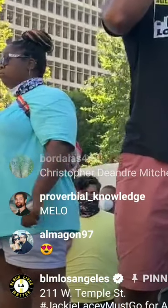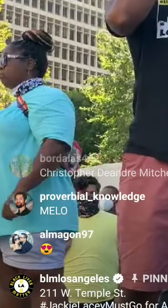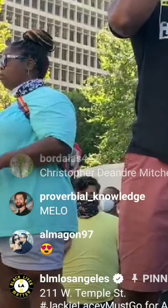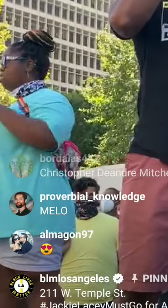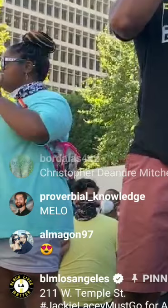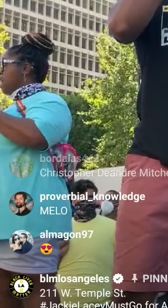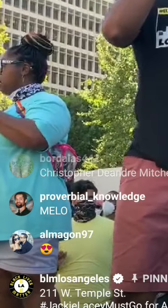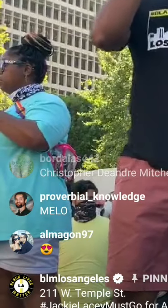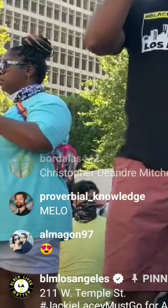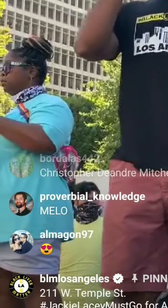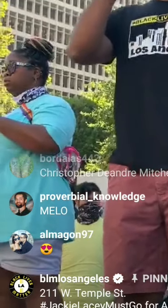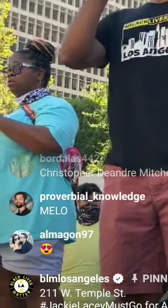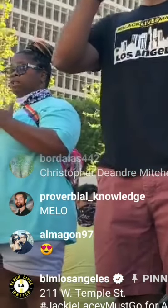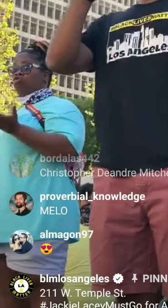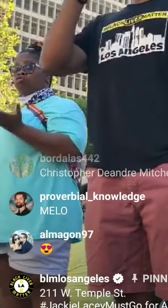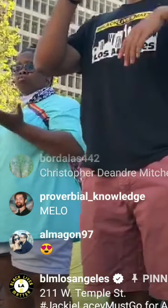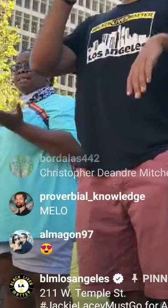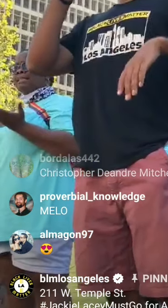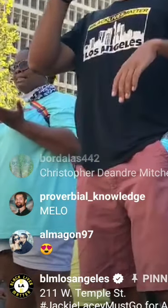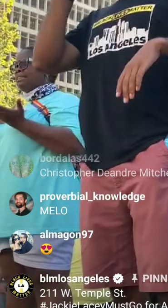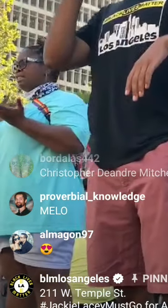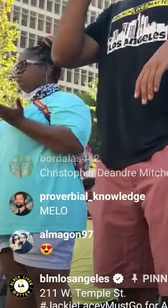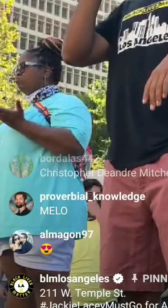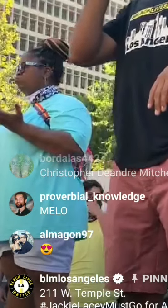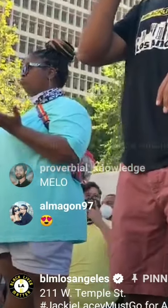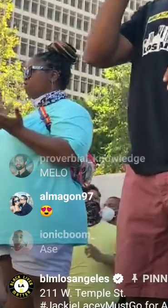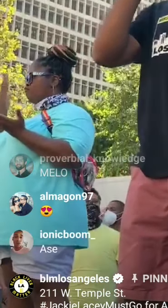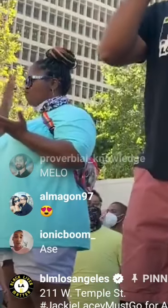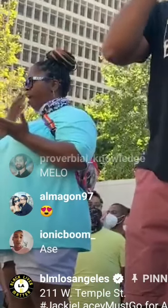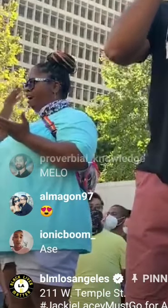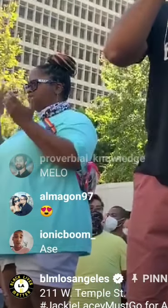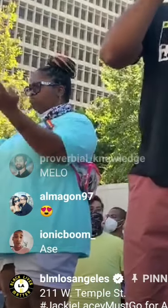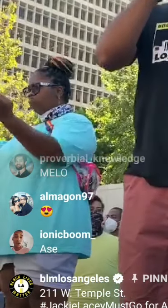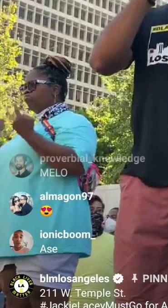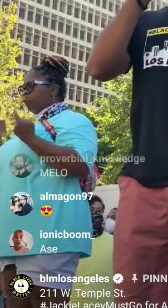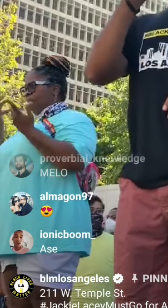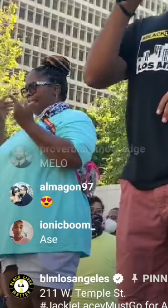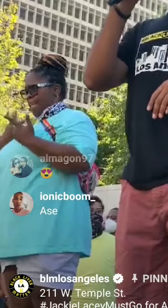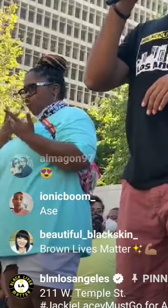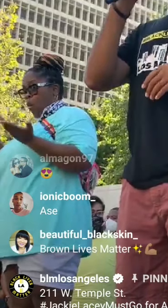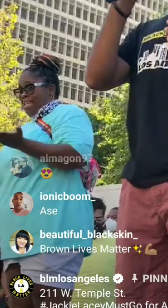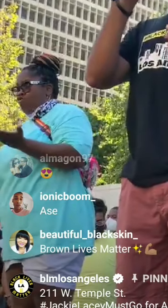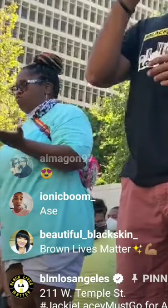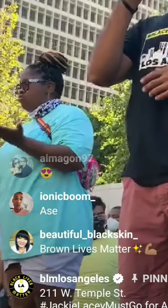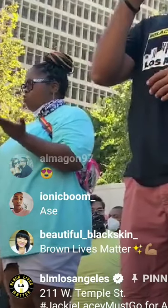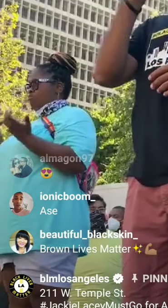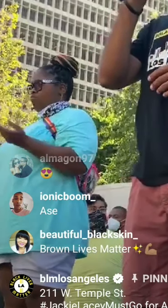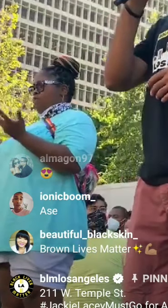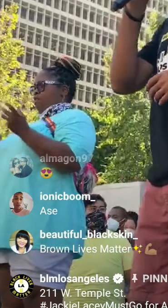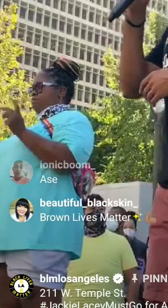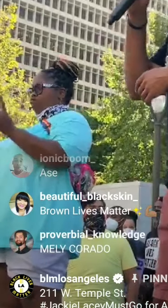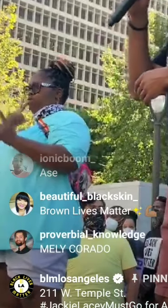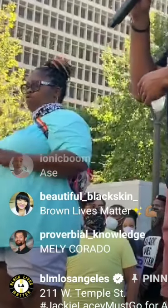Any other families, please, please come up to the front. Let us know that you're here. We want to make space for